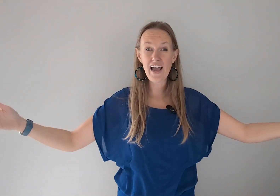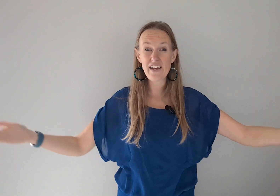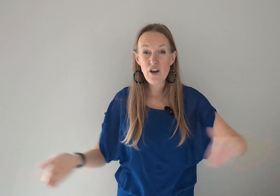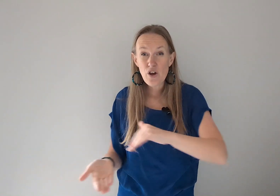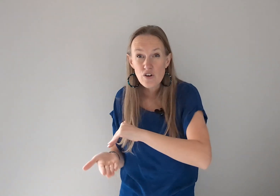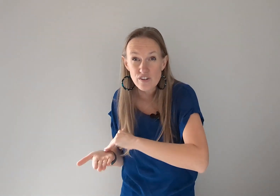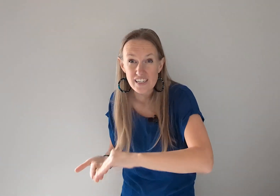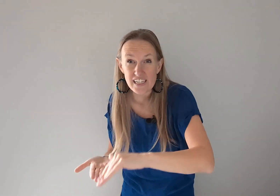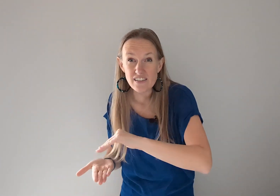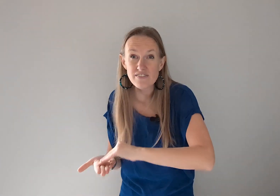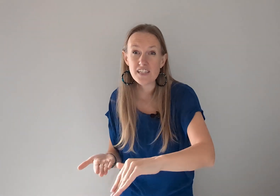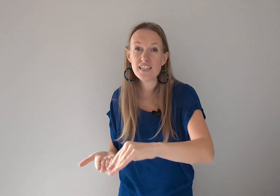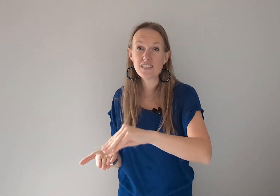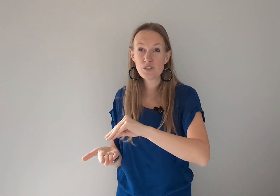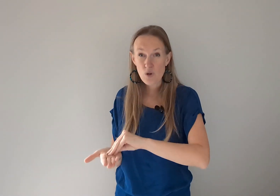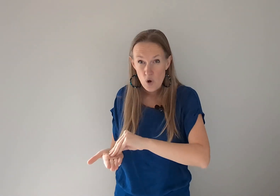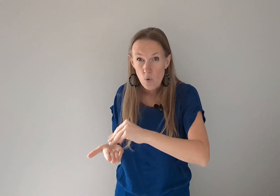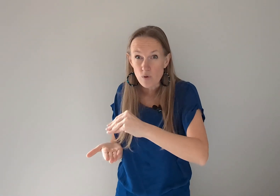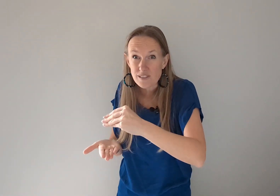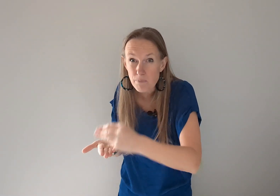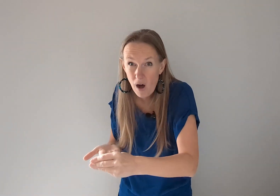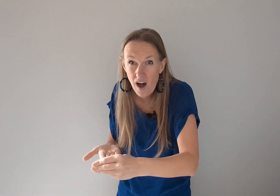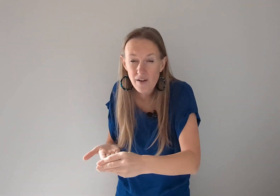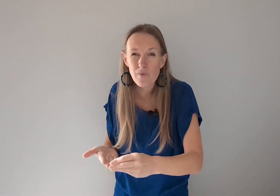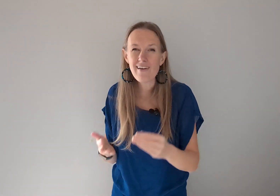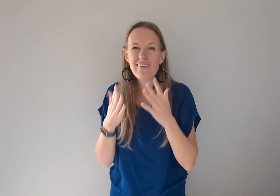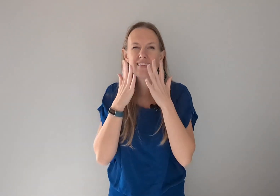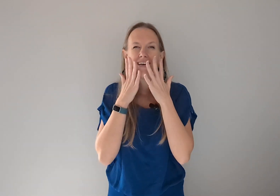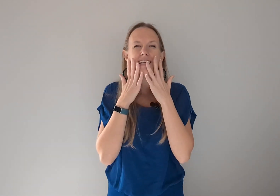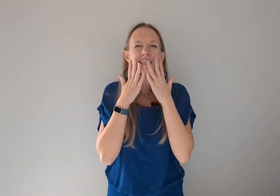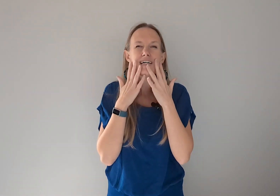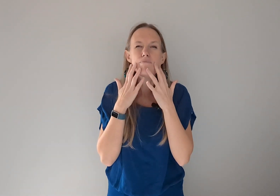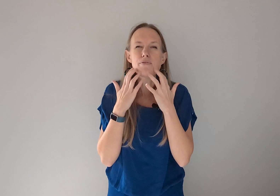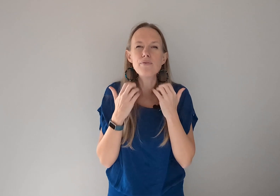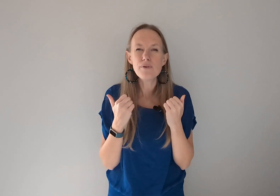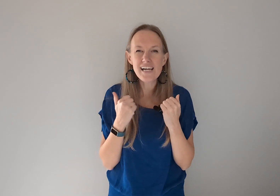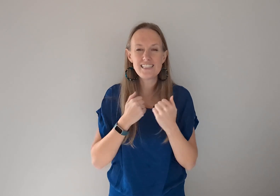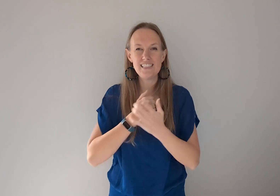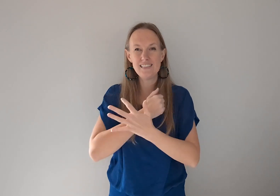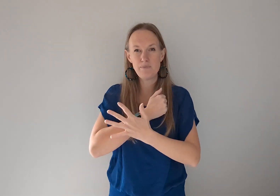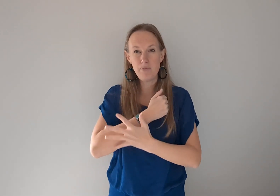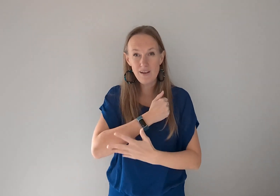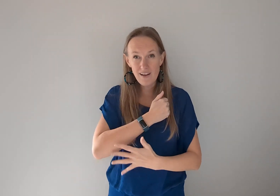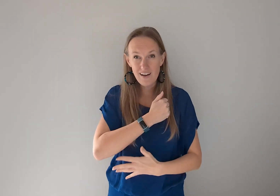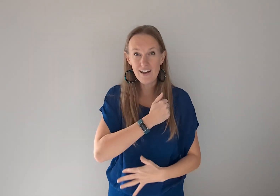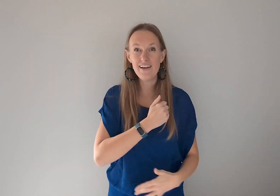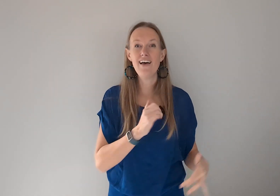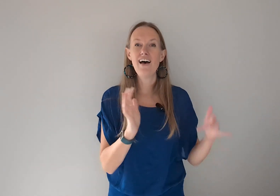wide. Forgiveness was bought with the precious blood